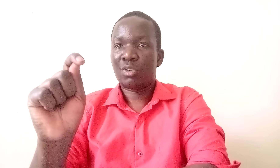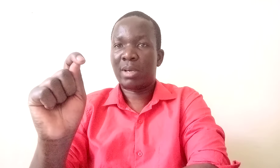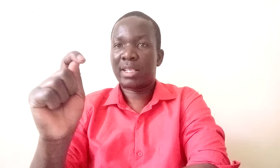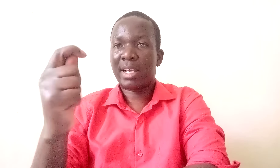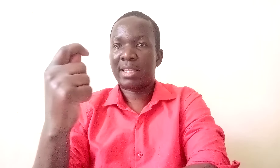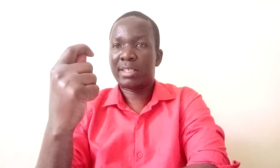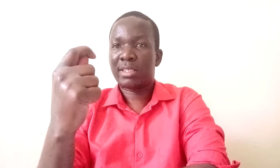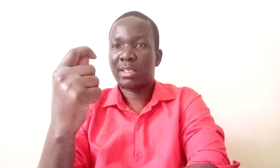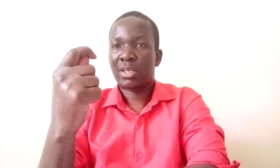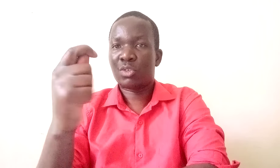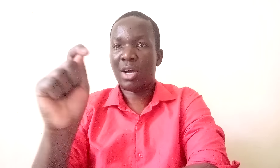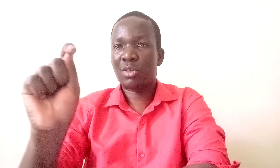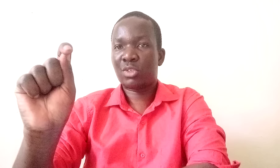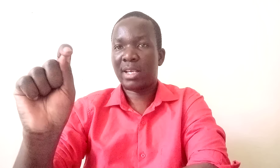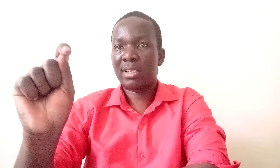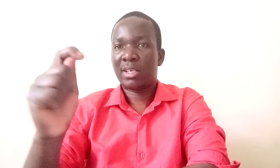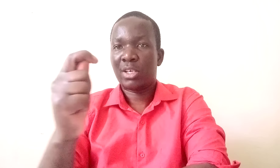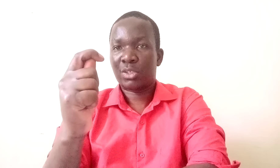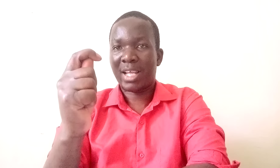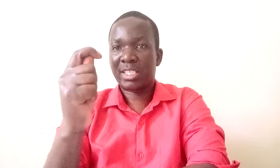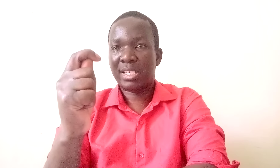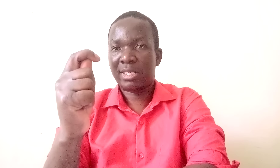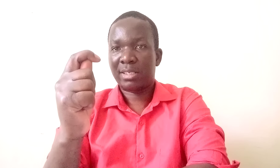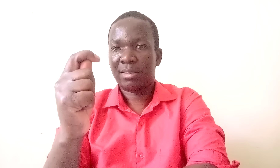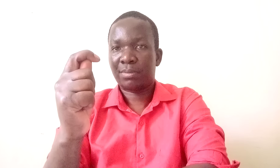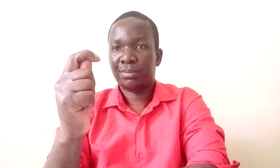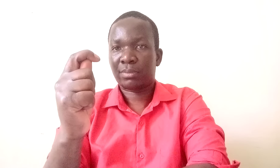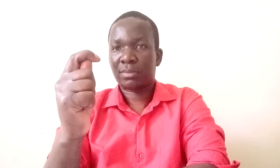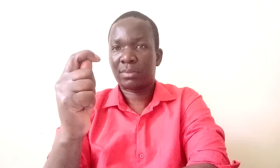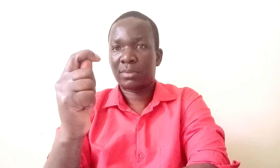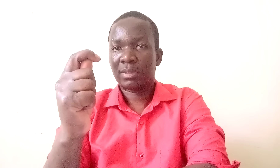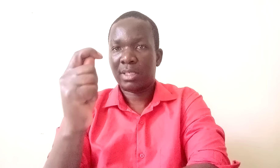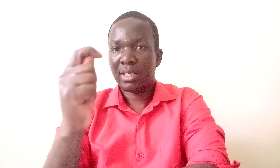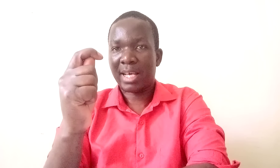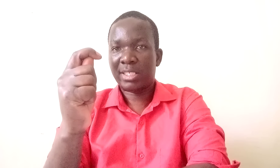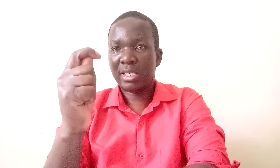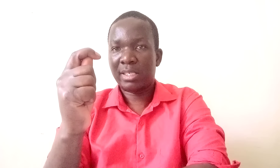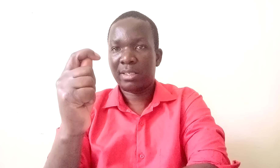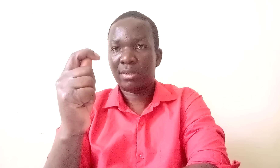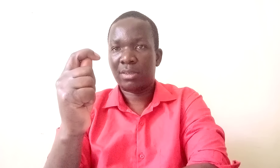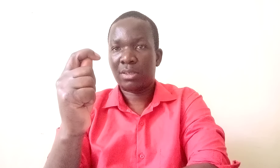make it like this. You see how it looks like? So that's T. That's T.